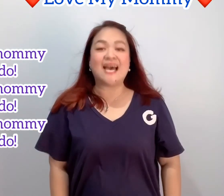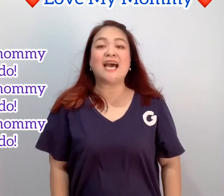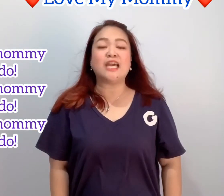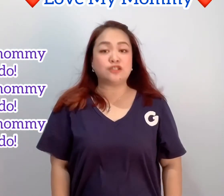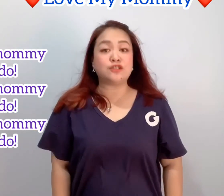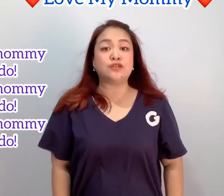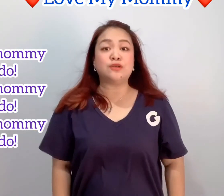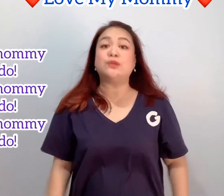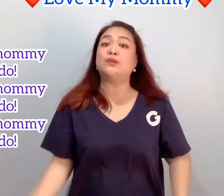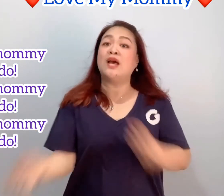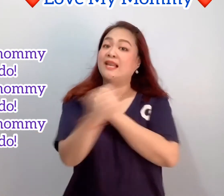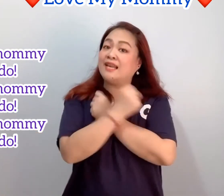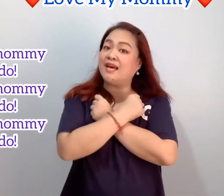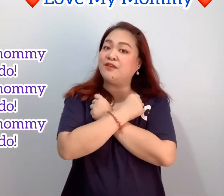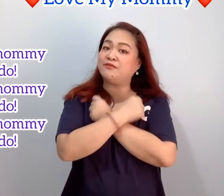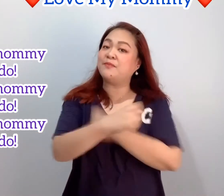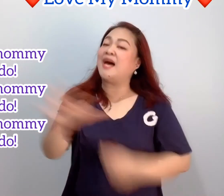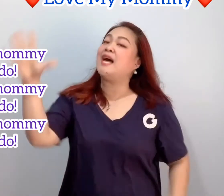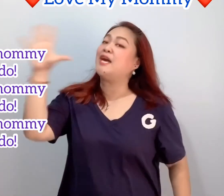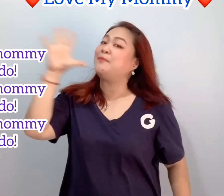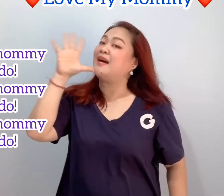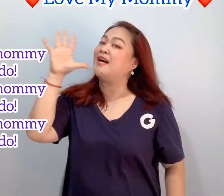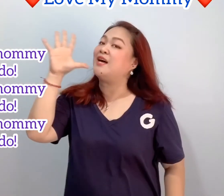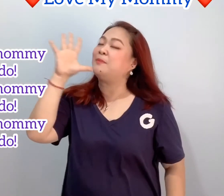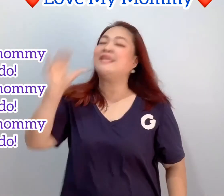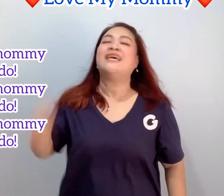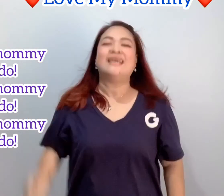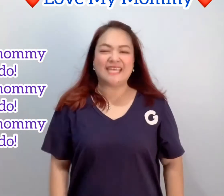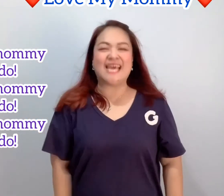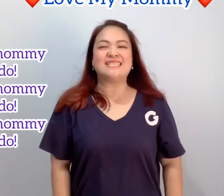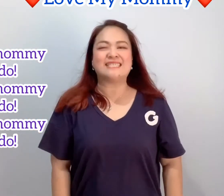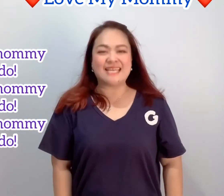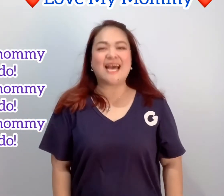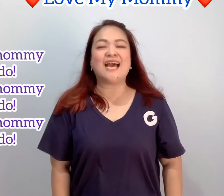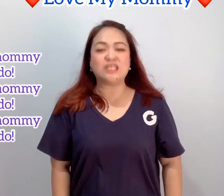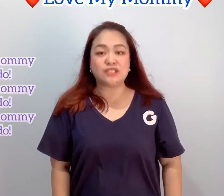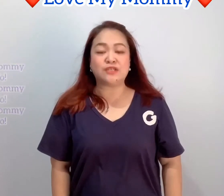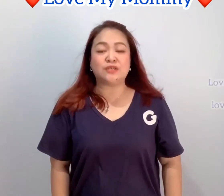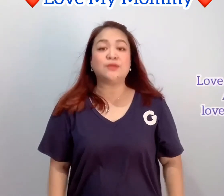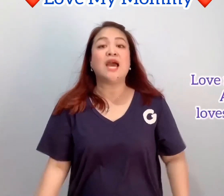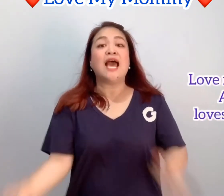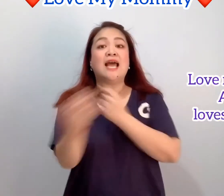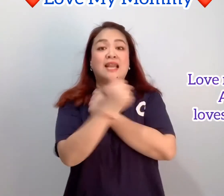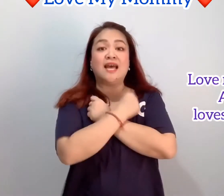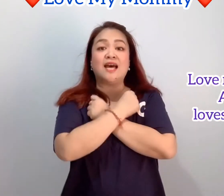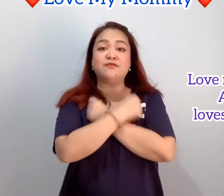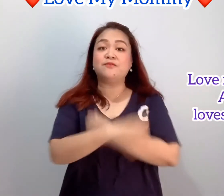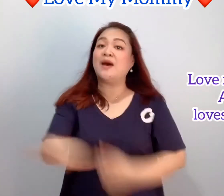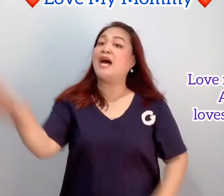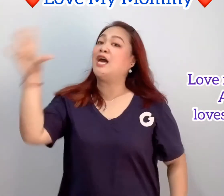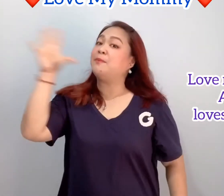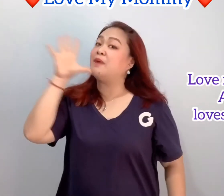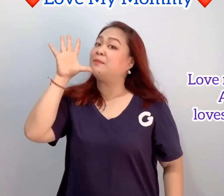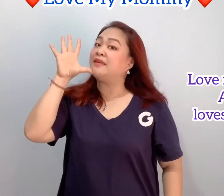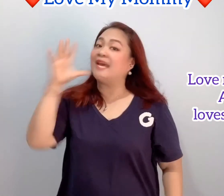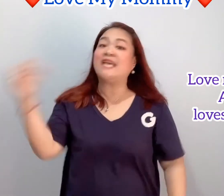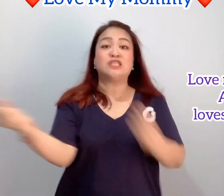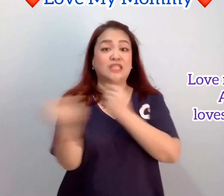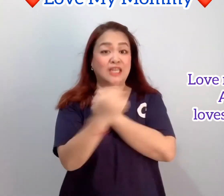do. Love my mommy, yes I do. Love my mommy and she loves